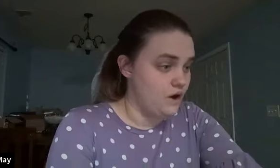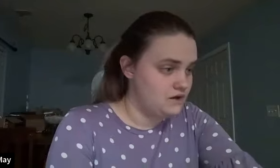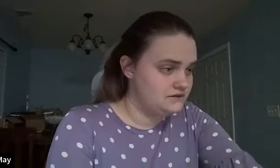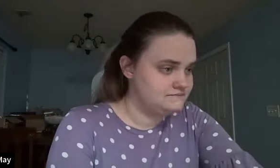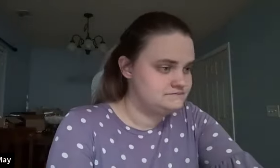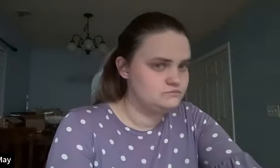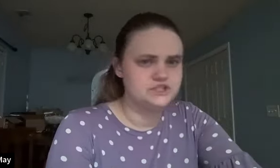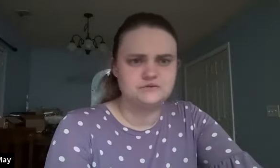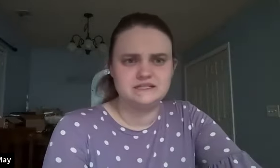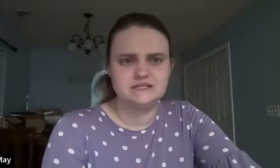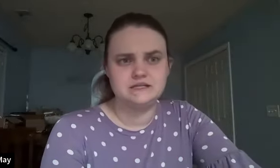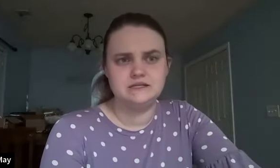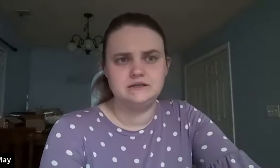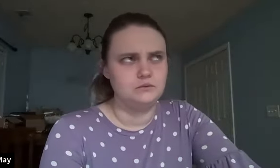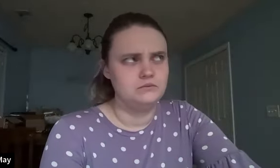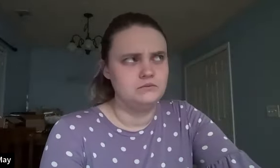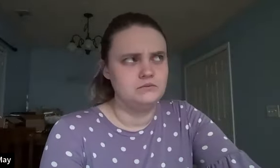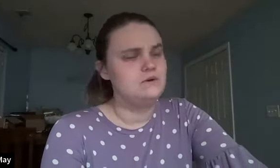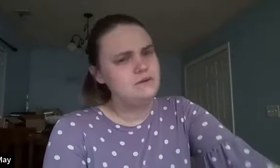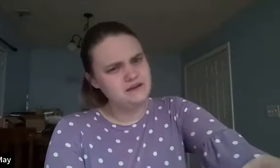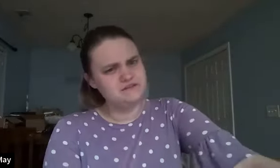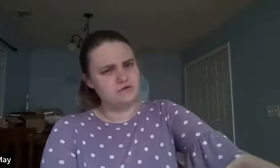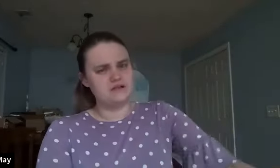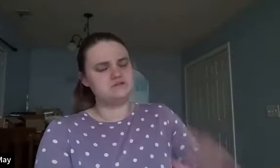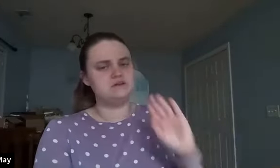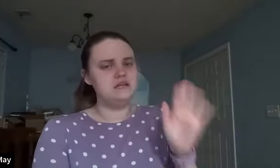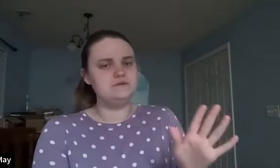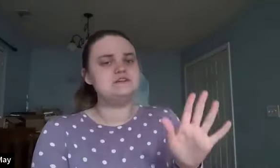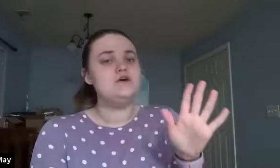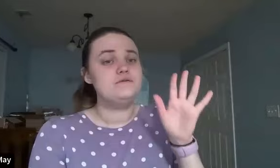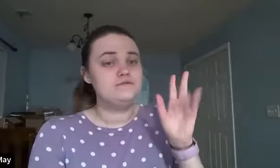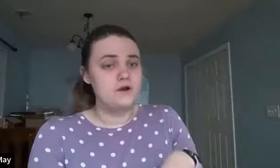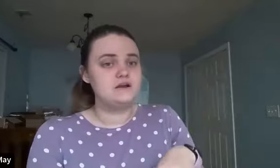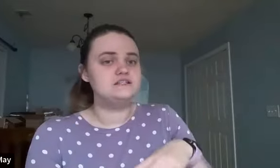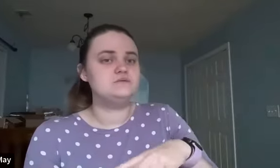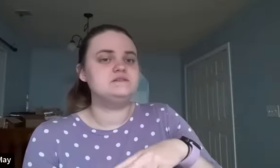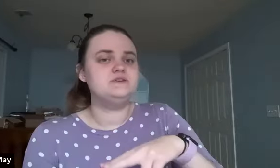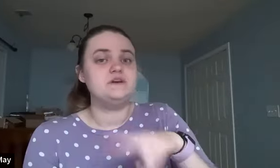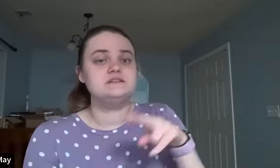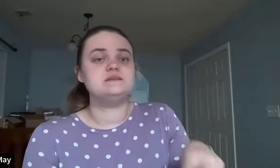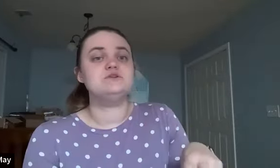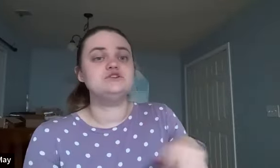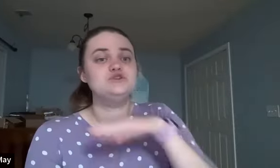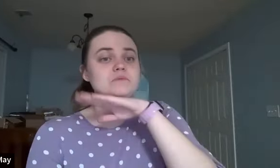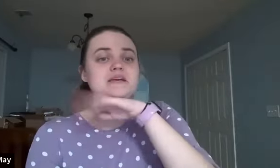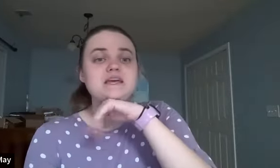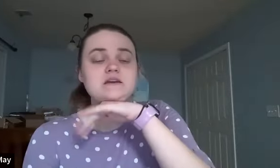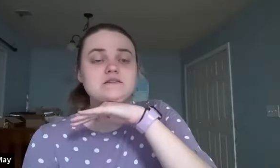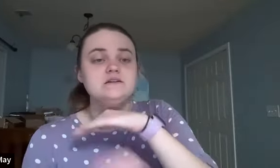frog, which we did, no, well, we might have done frog last week. Anyways, frog is going to be very similar to our pig. So